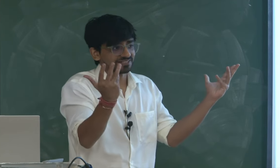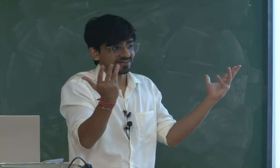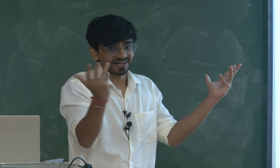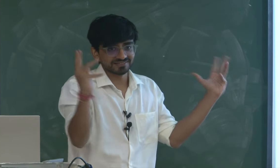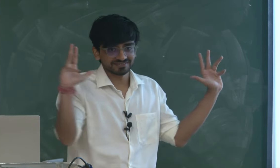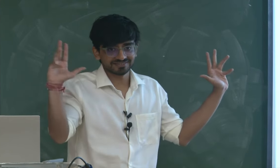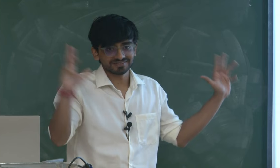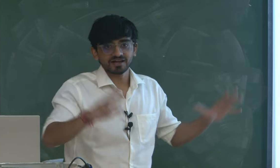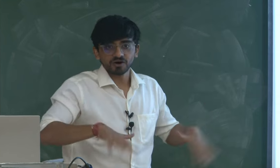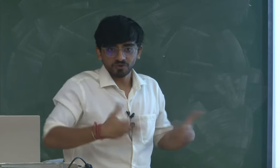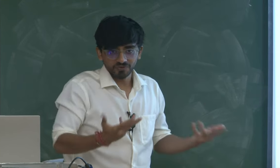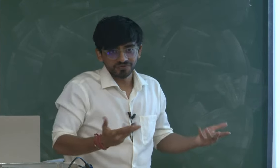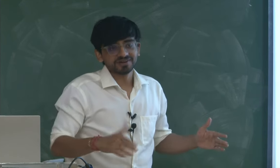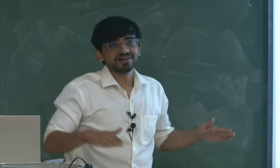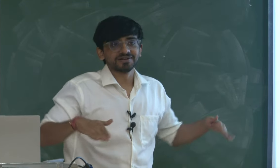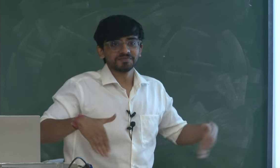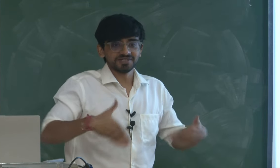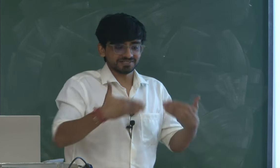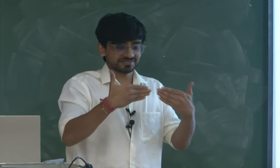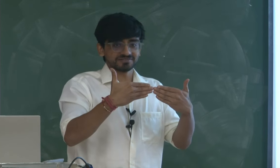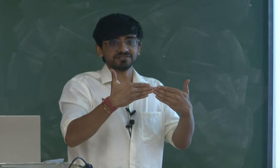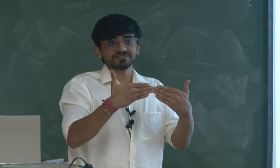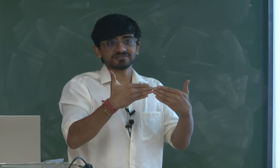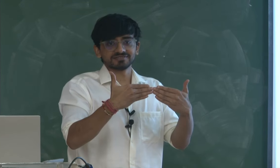Hands are like this and meet is this.